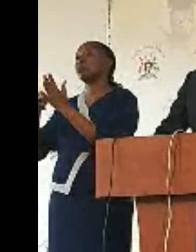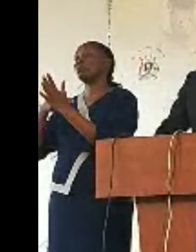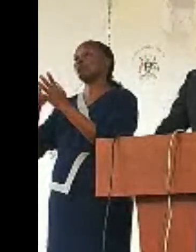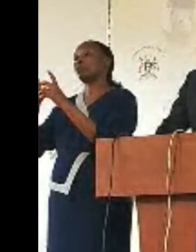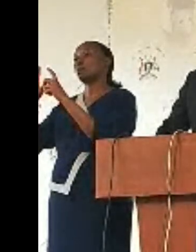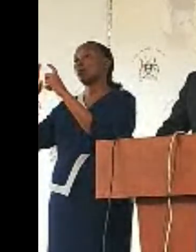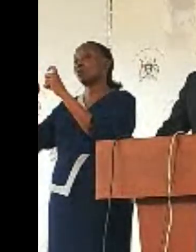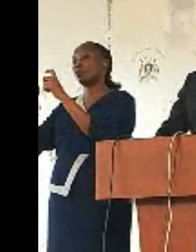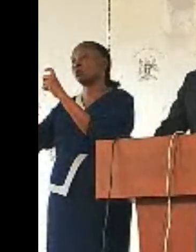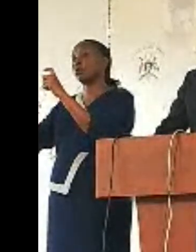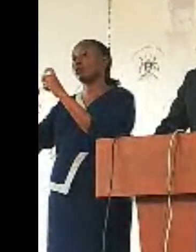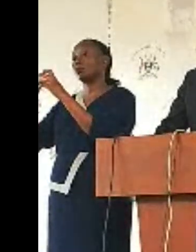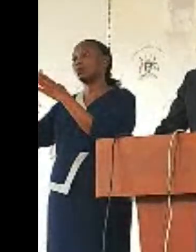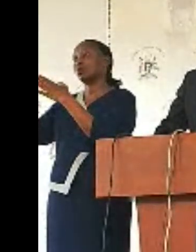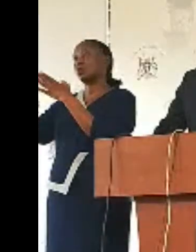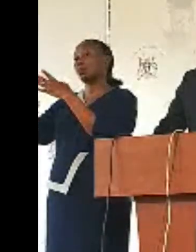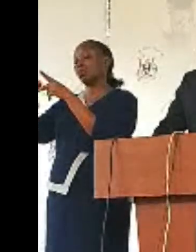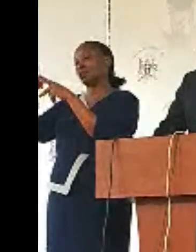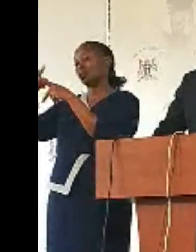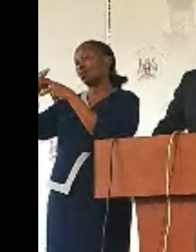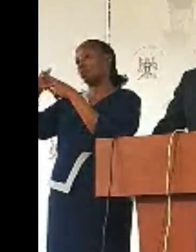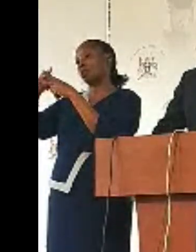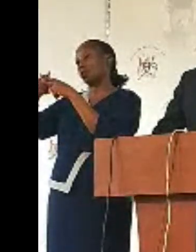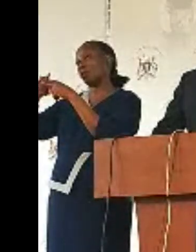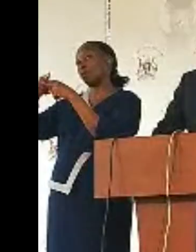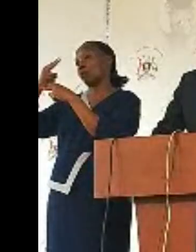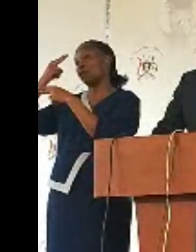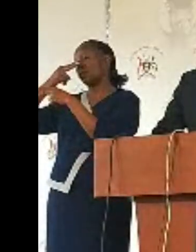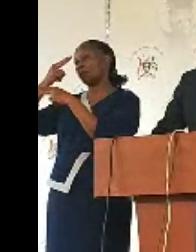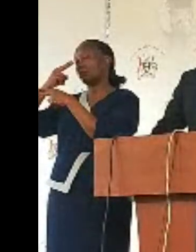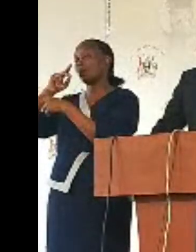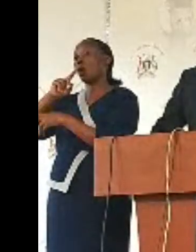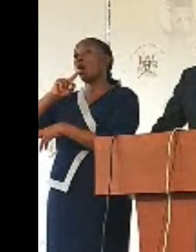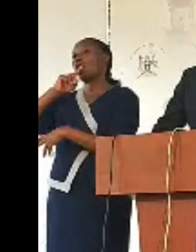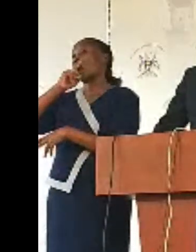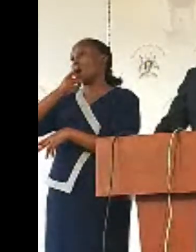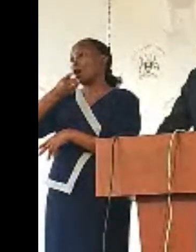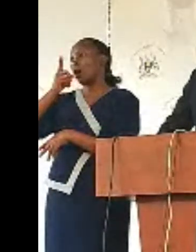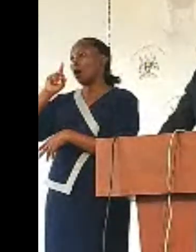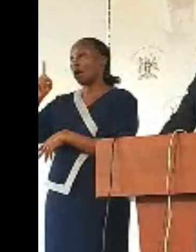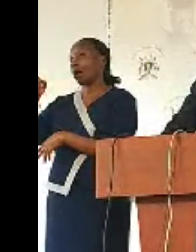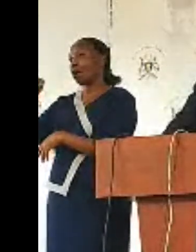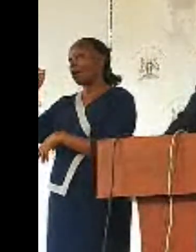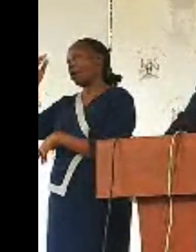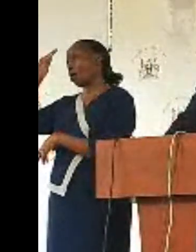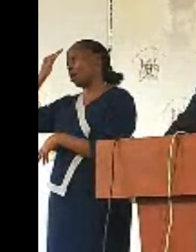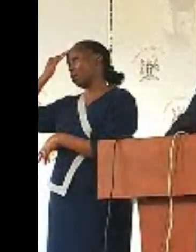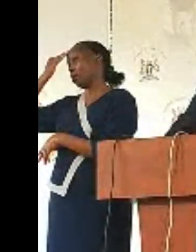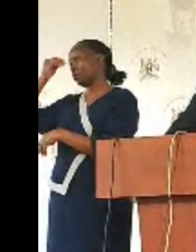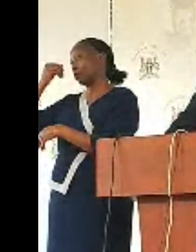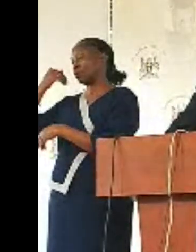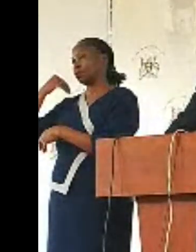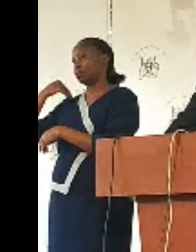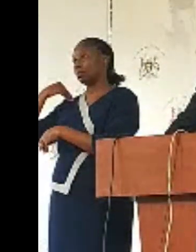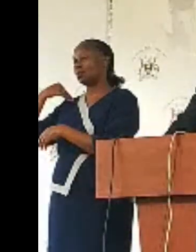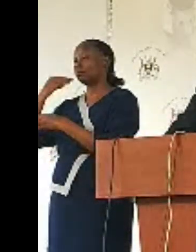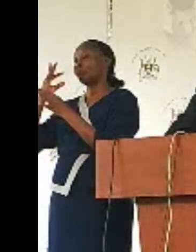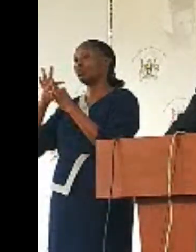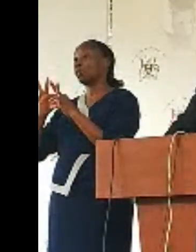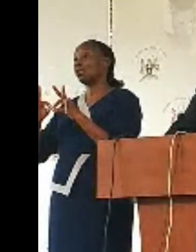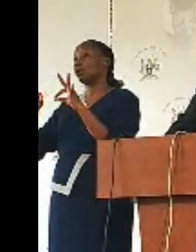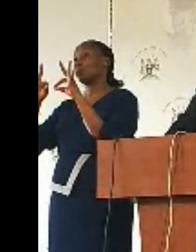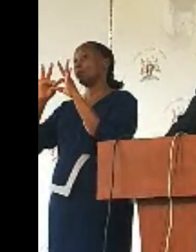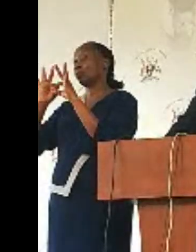been placed against candidates. So we would like to warn school heads that this is an extremely